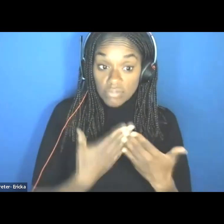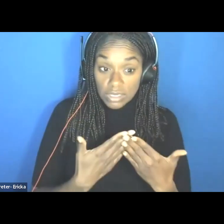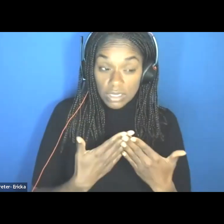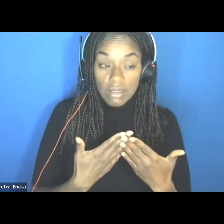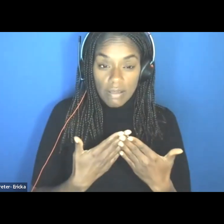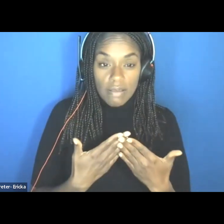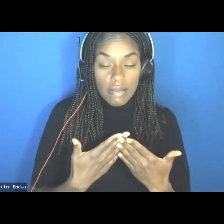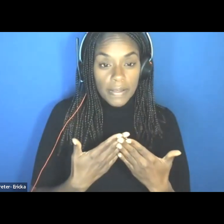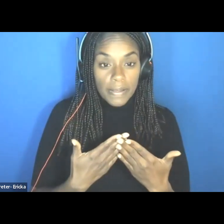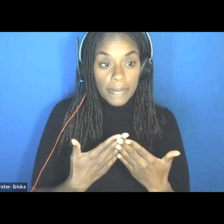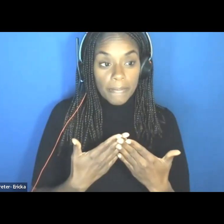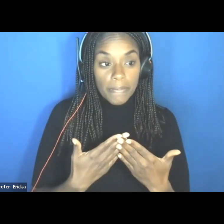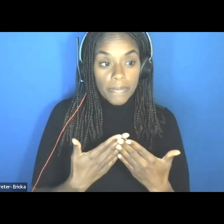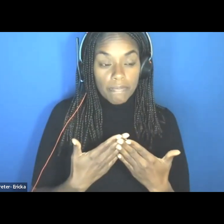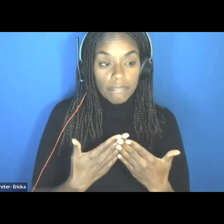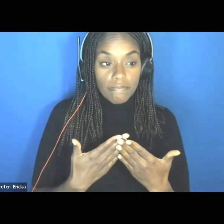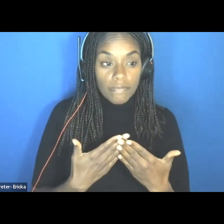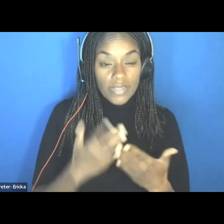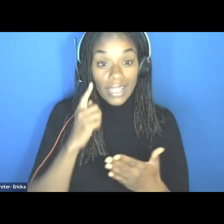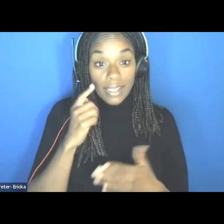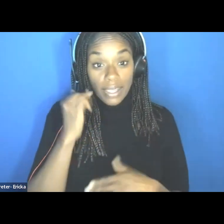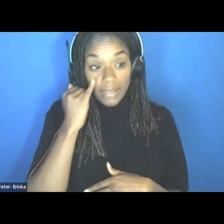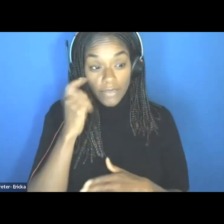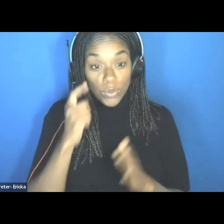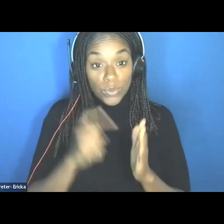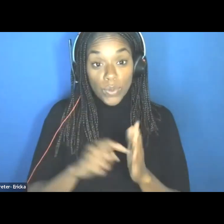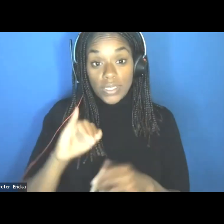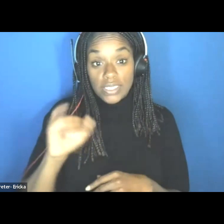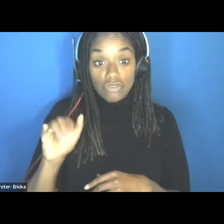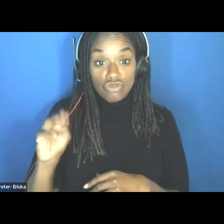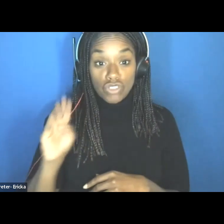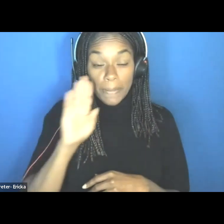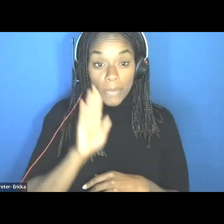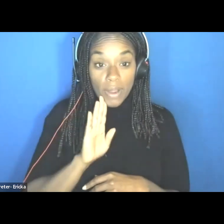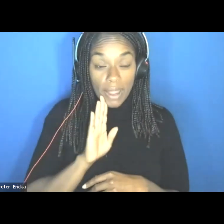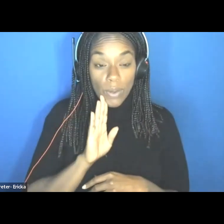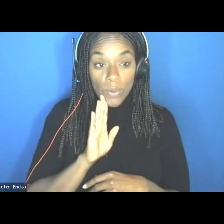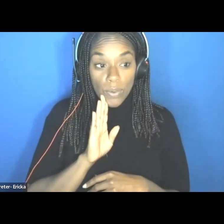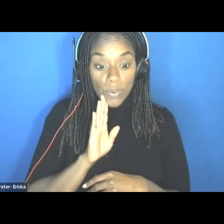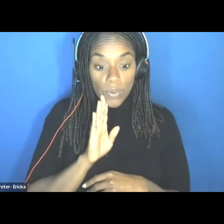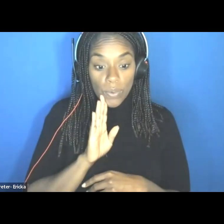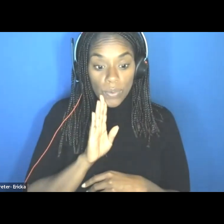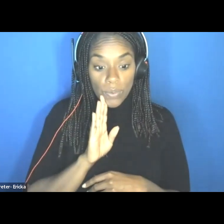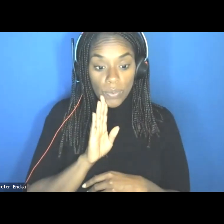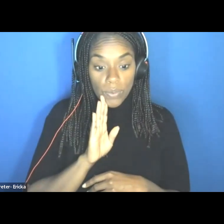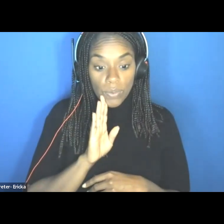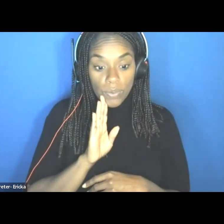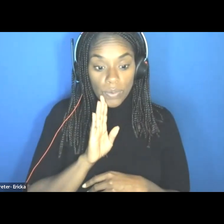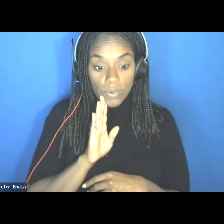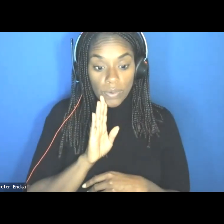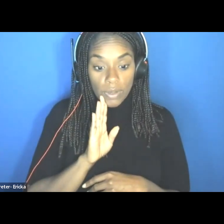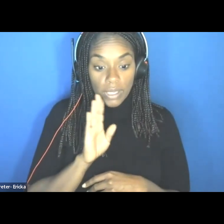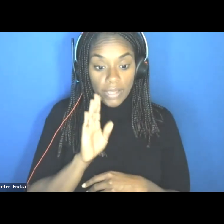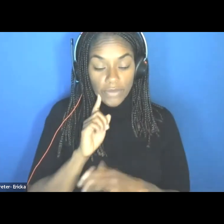underlying stuff that, if you noticed, Jim Brown had said, and then of course the actual attitude when he